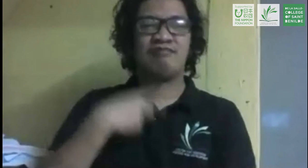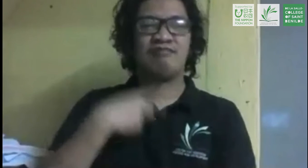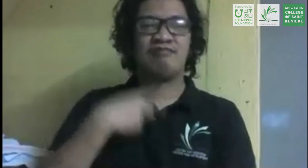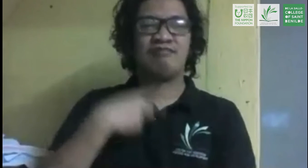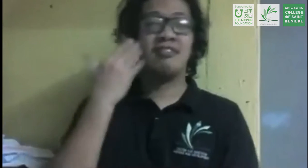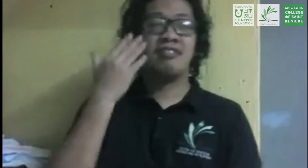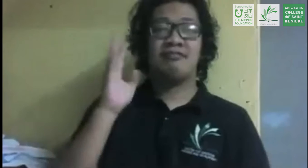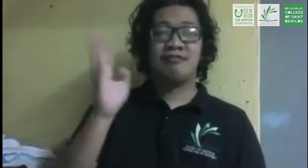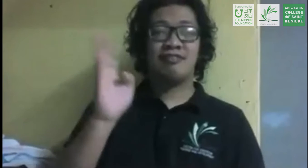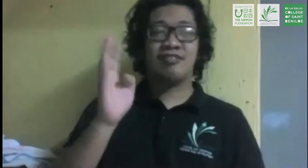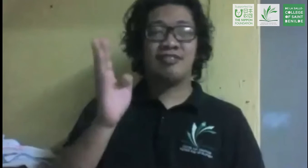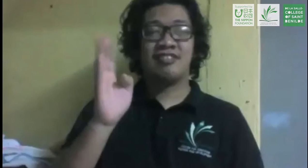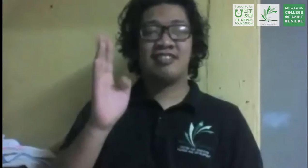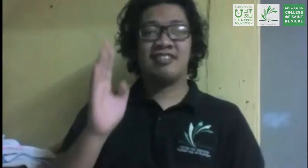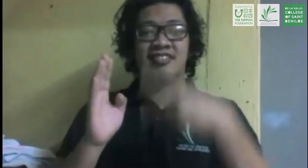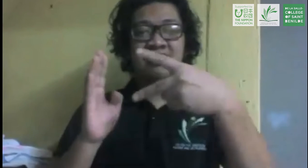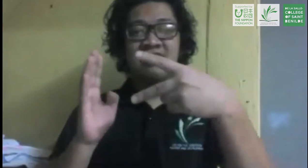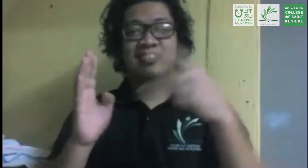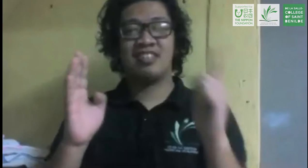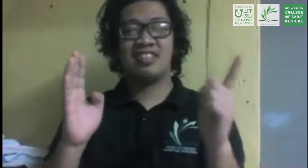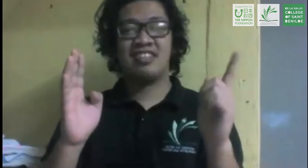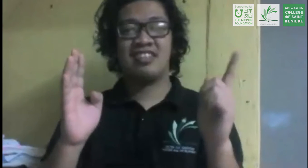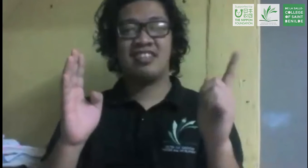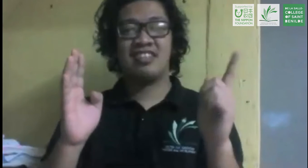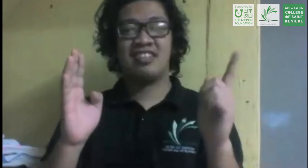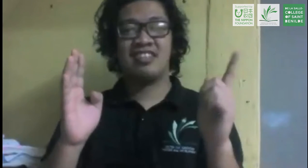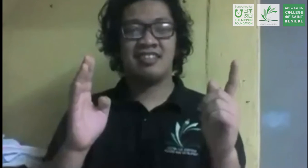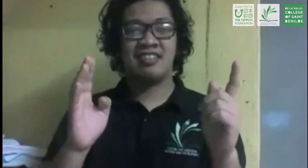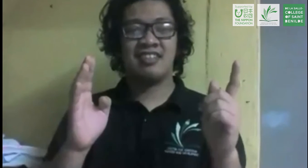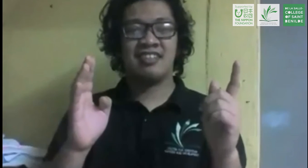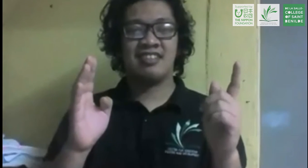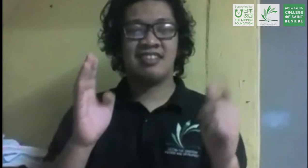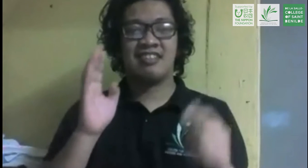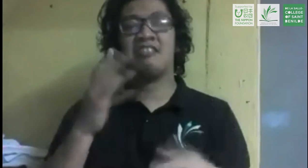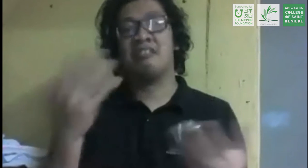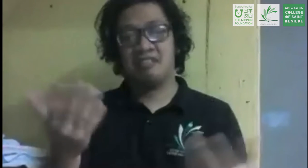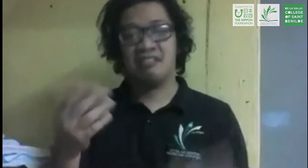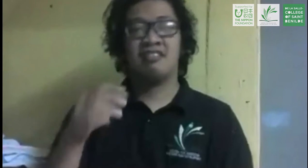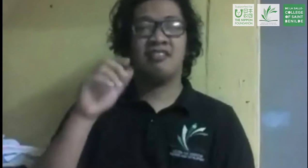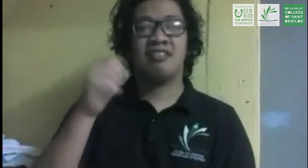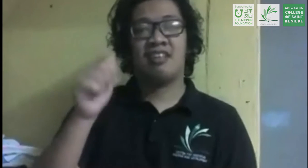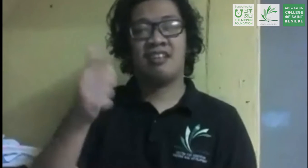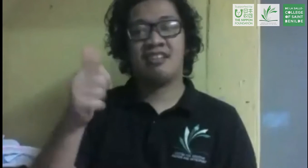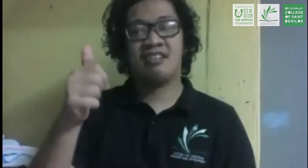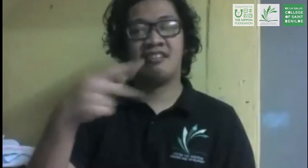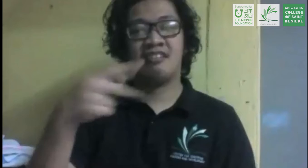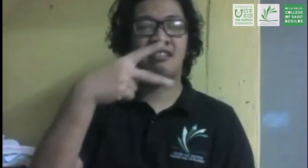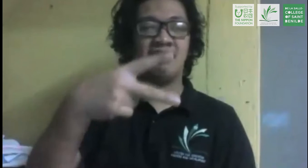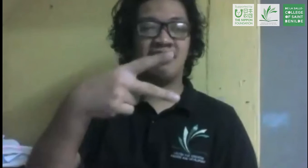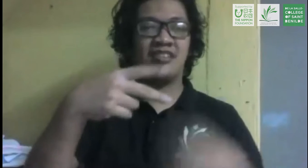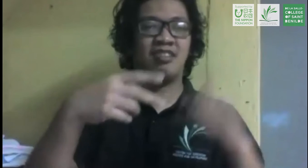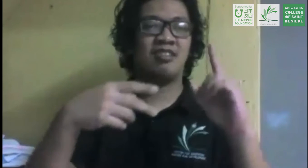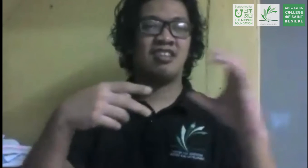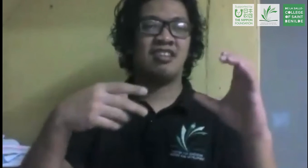Yeah, and I've also used something different in elementary school because when we do express greater than,